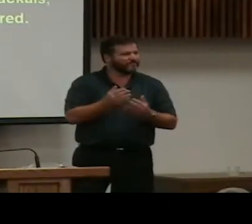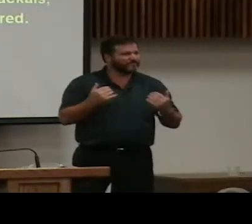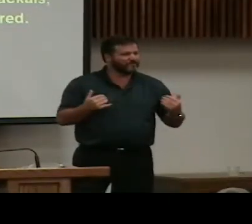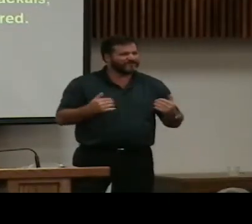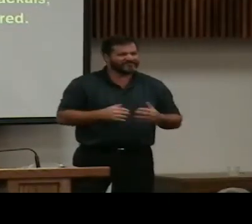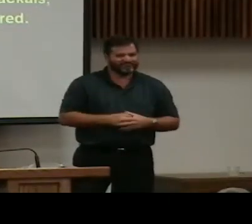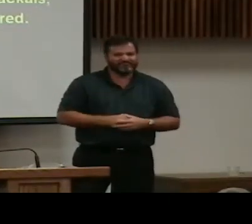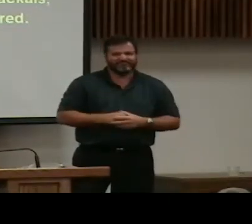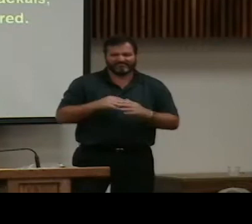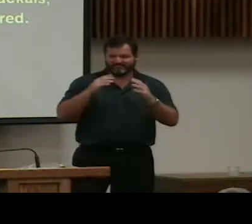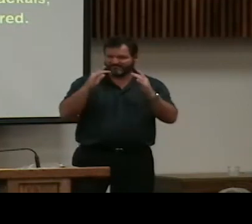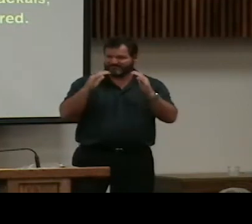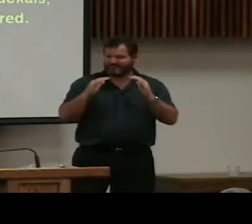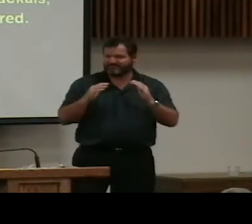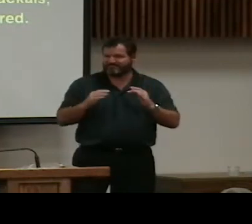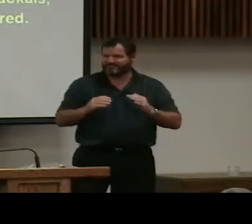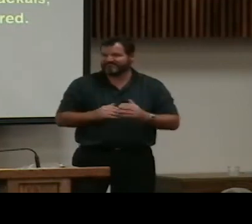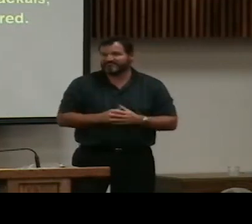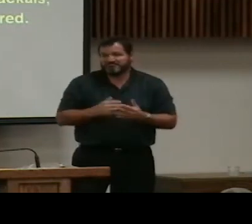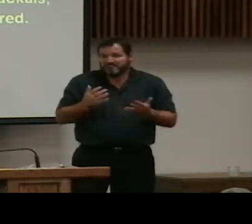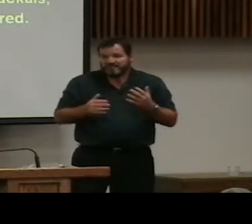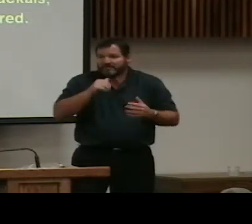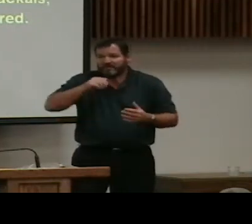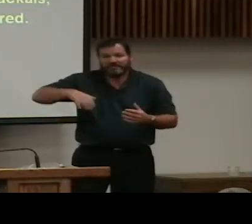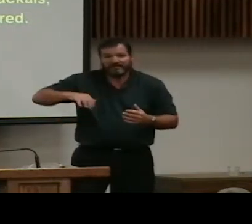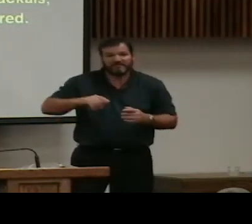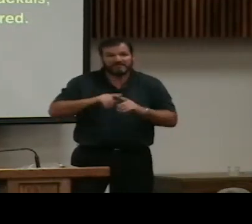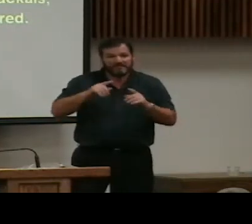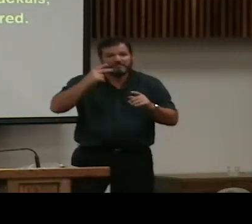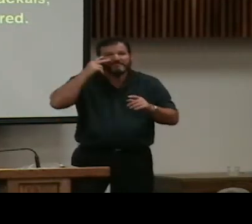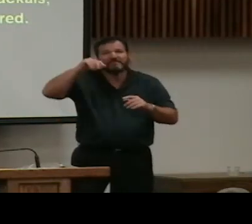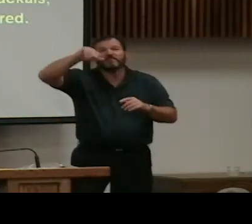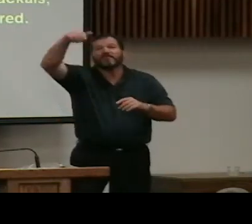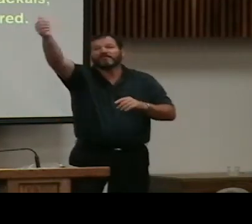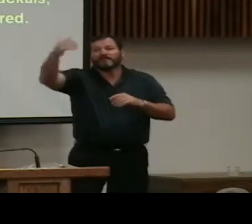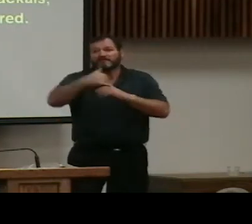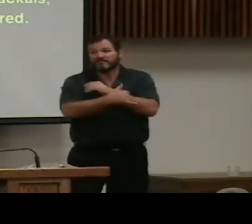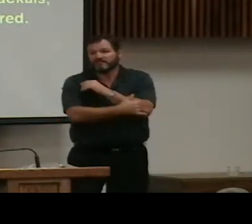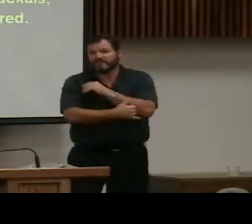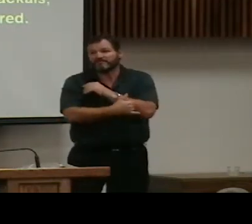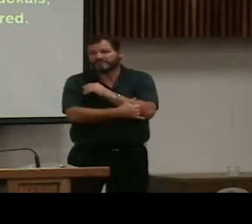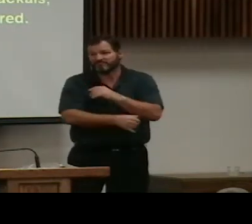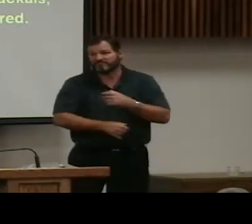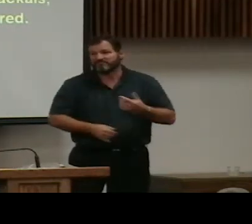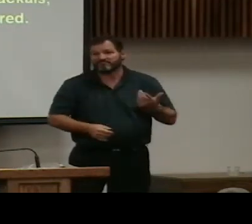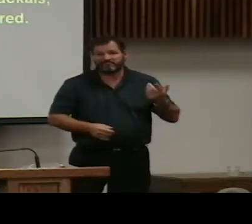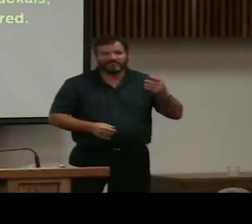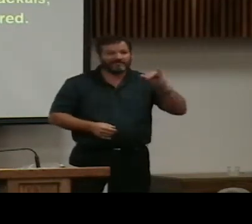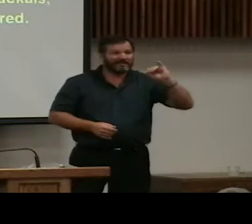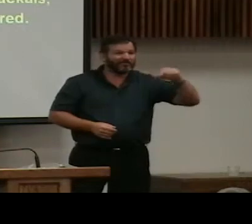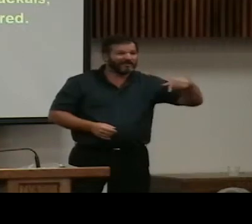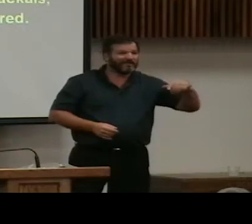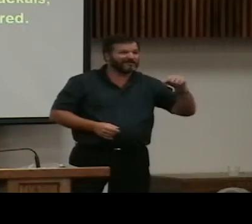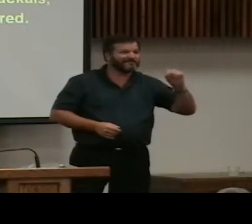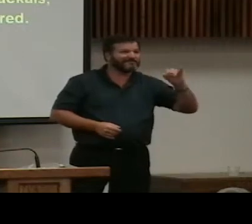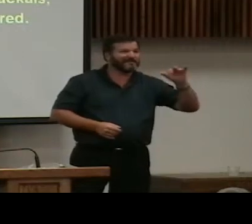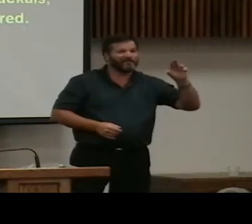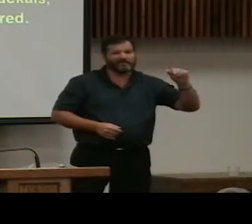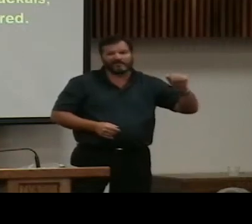Something. It makes us think about some things we go through. Maybe you haven't experienced that. Maybe you see that in other countries. Like what's